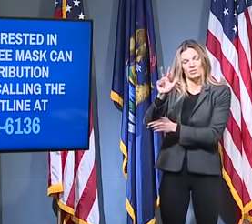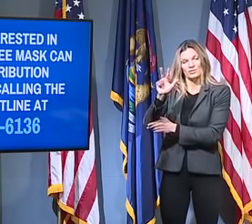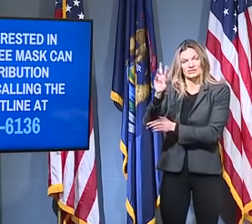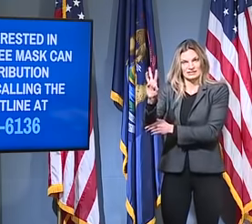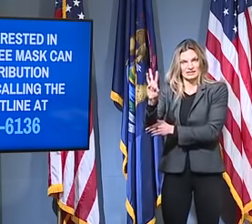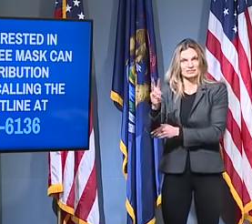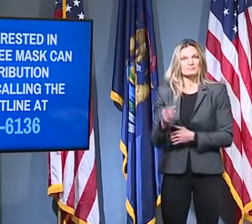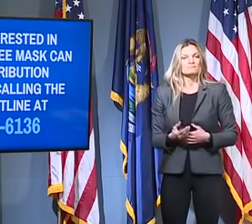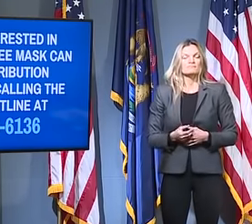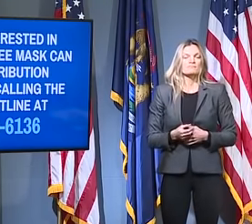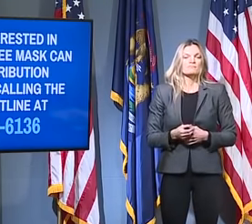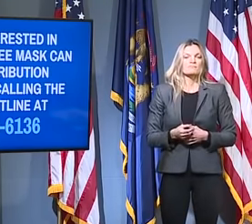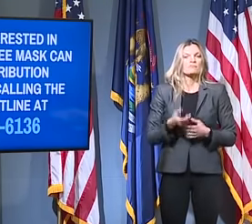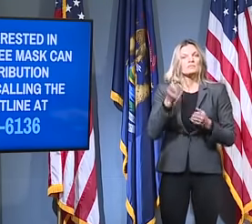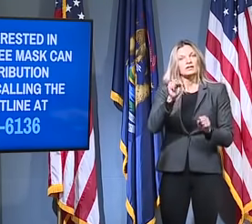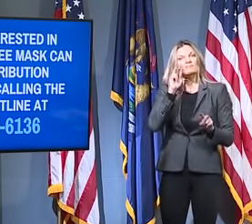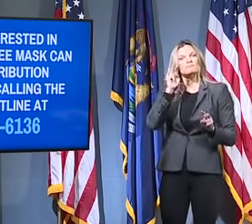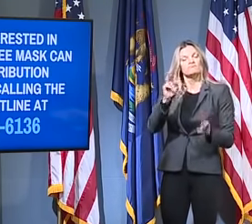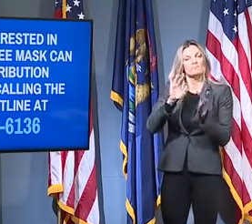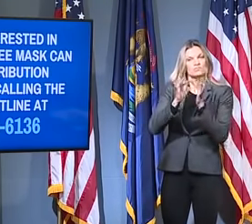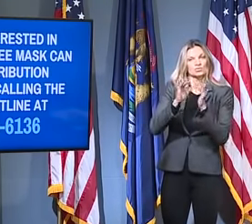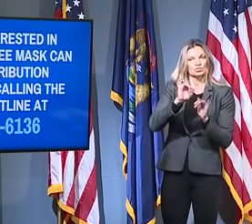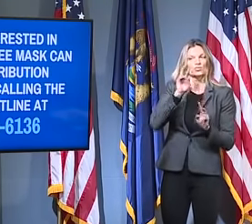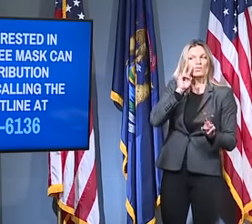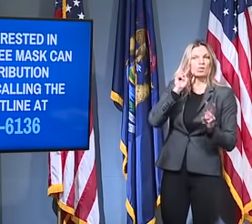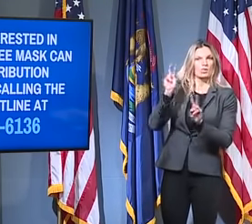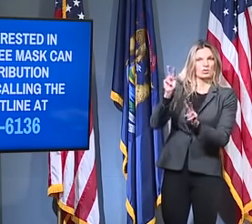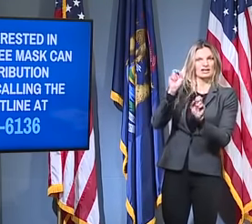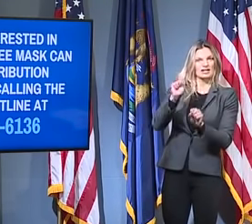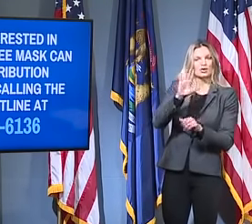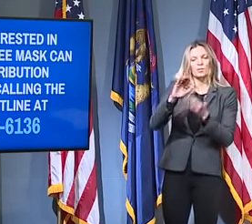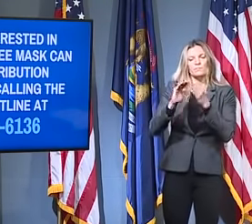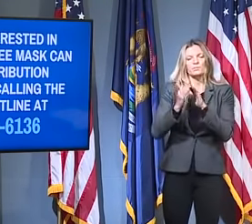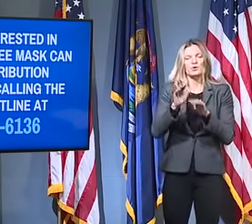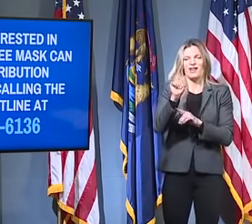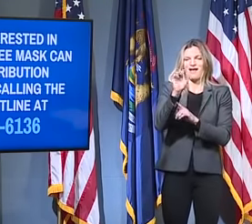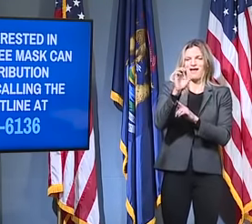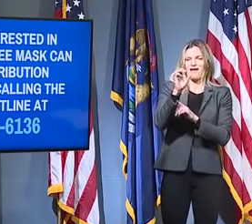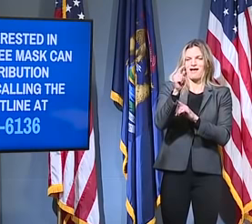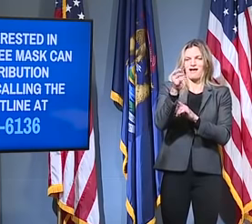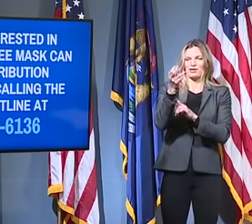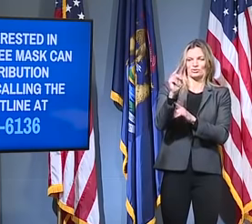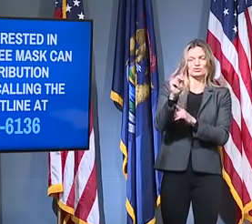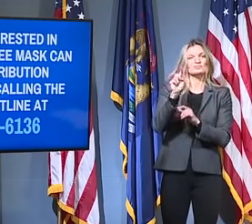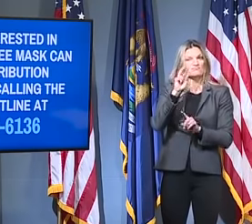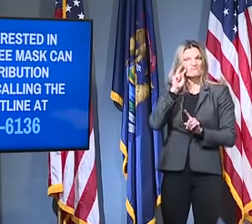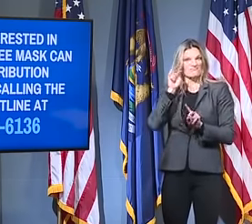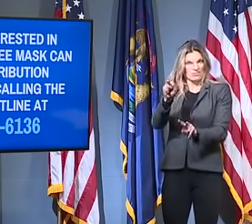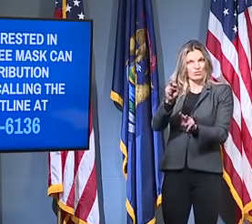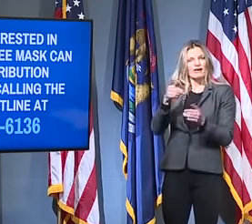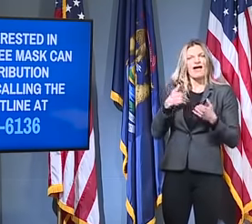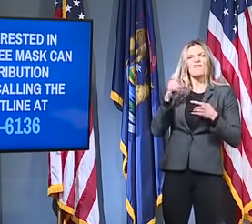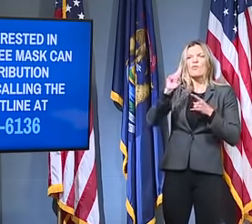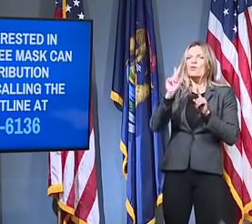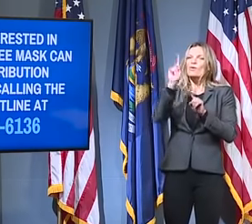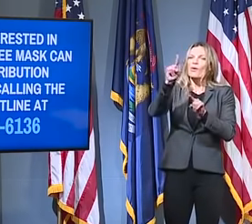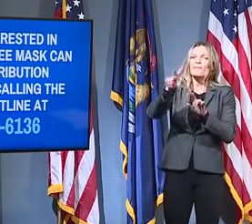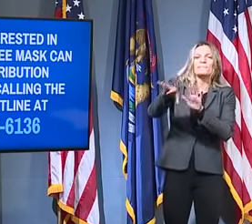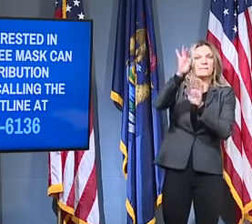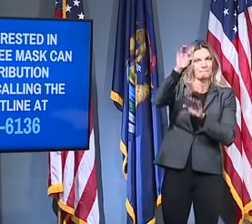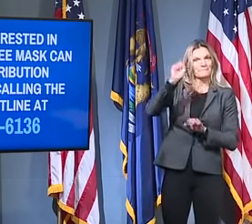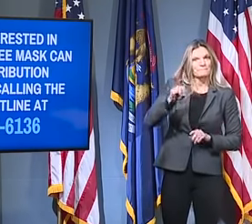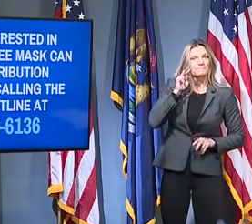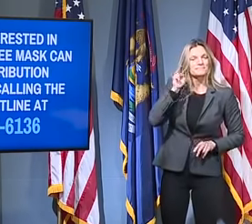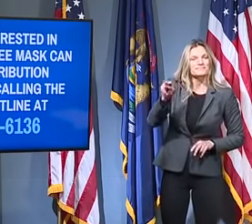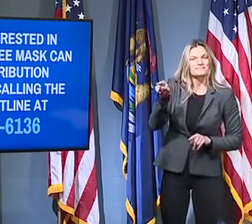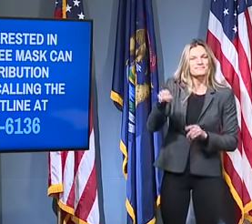888-535-6136 or looking up their local community action agency online. I want to thank Jim Hackett and Ford for